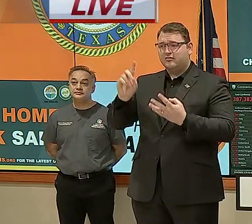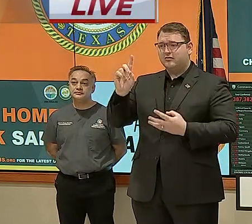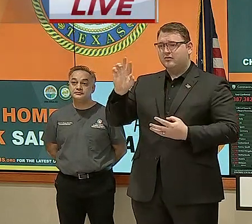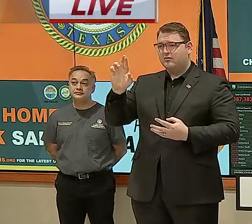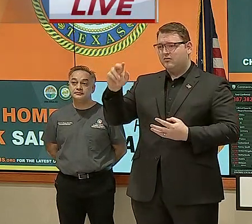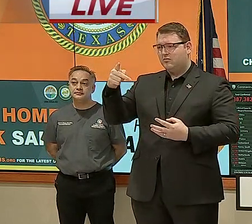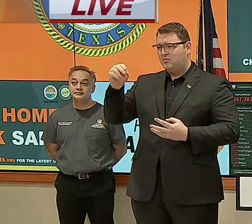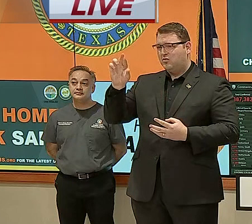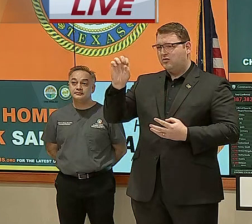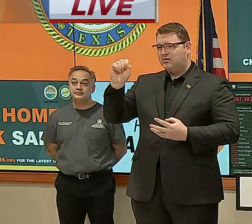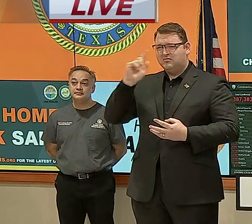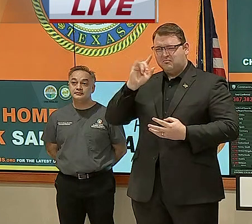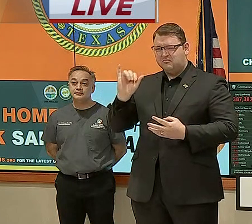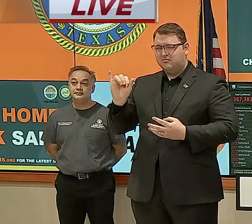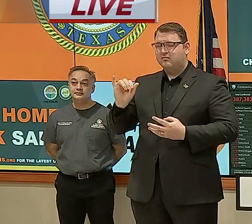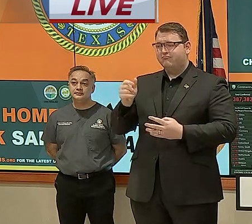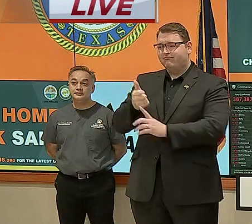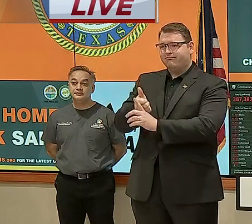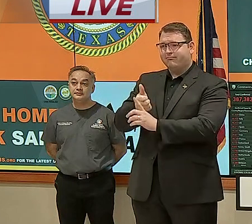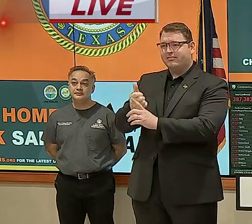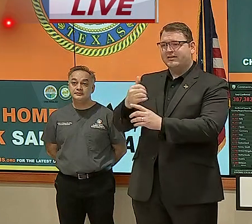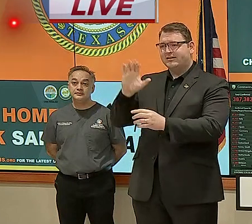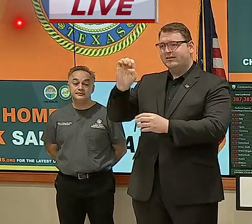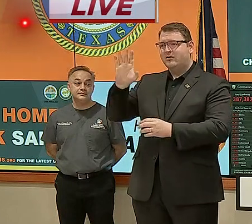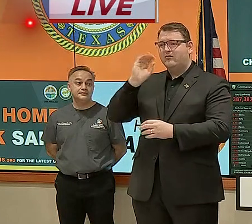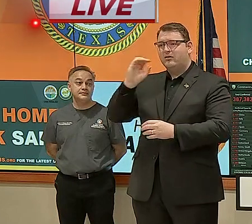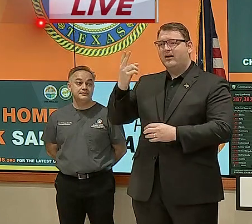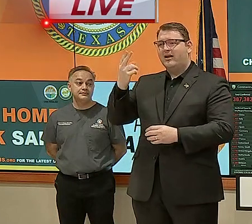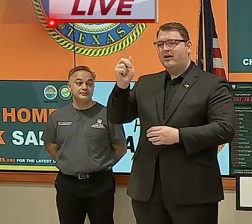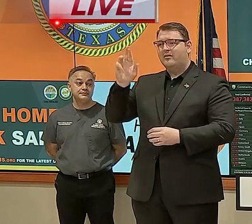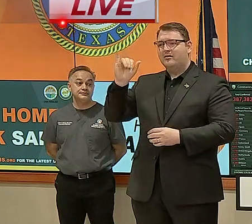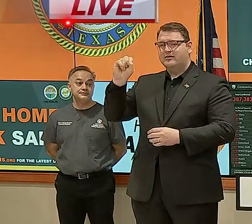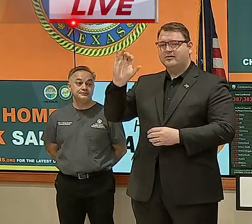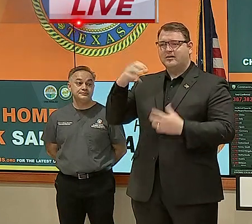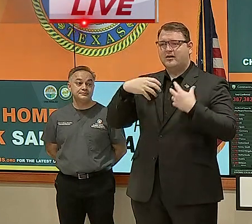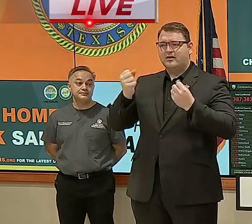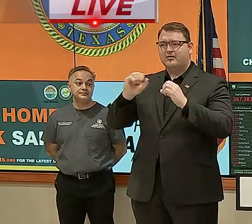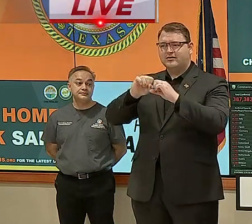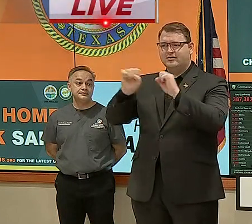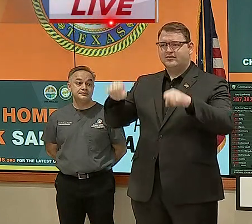CEO of the Harris Health System, as well as a physician.